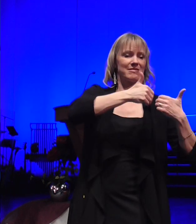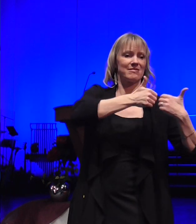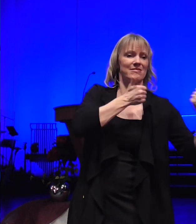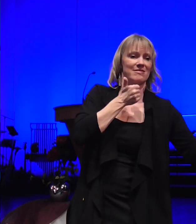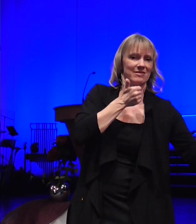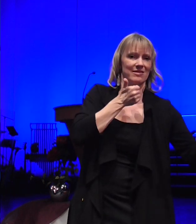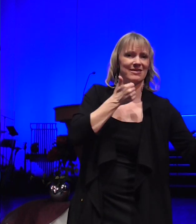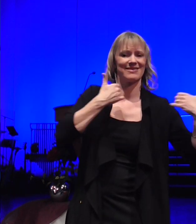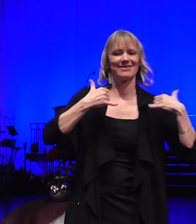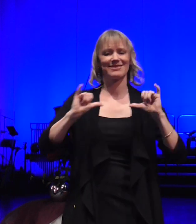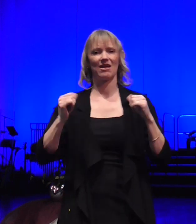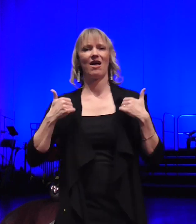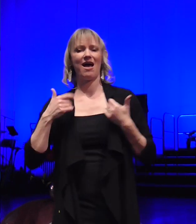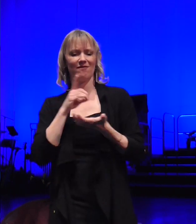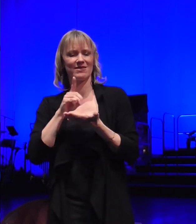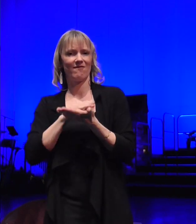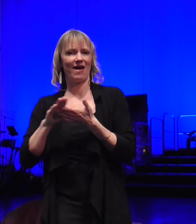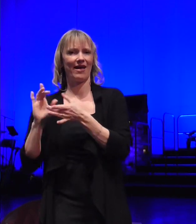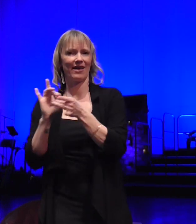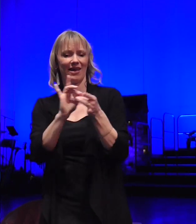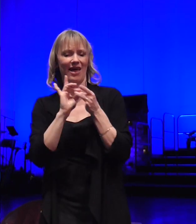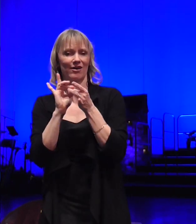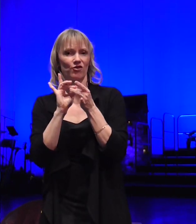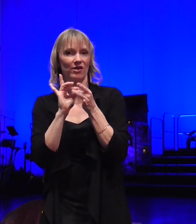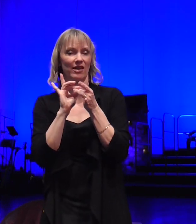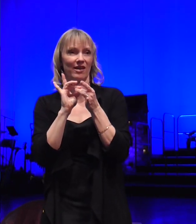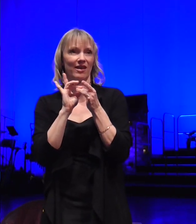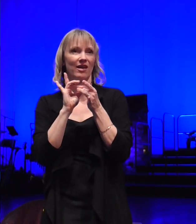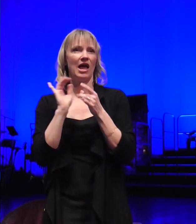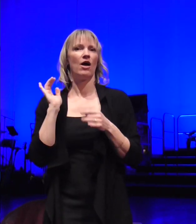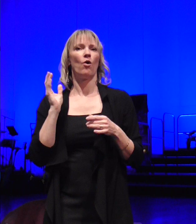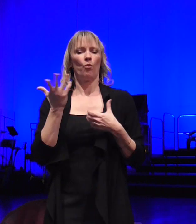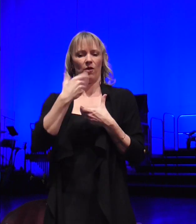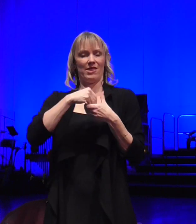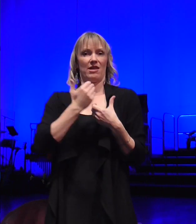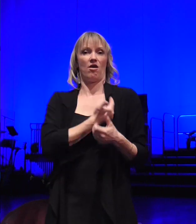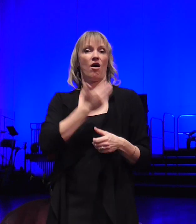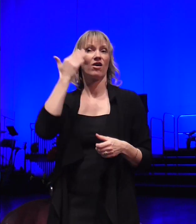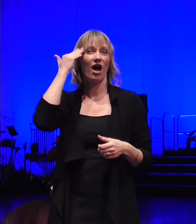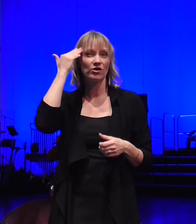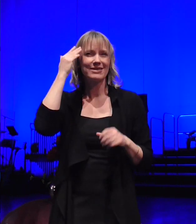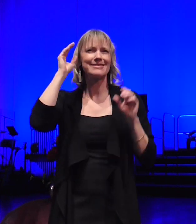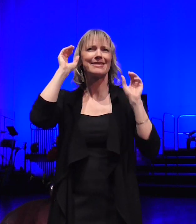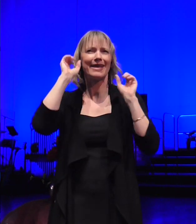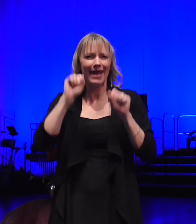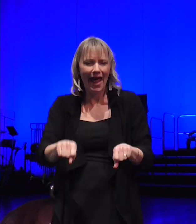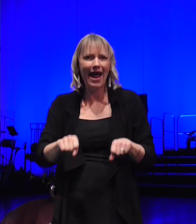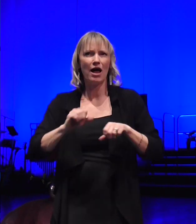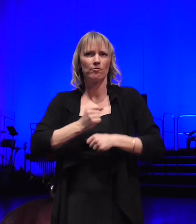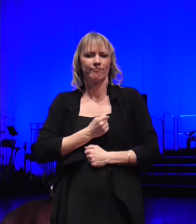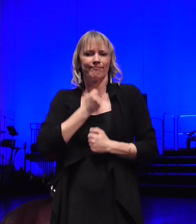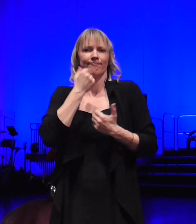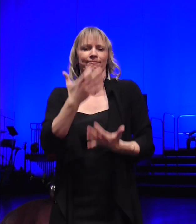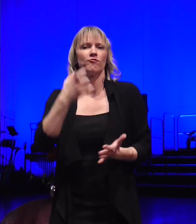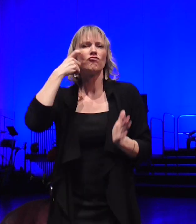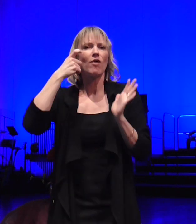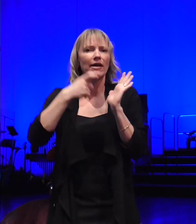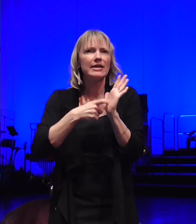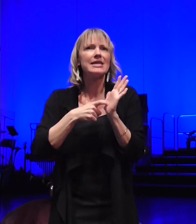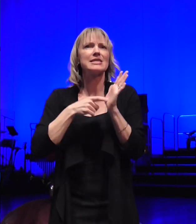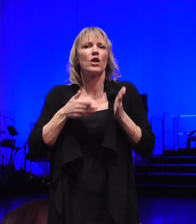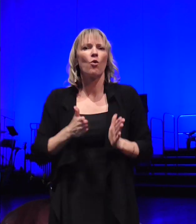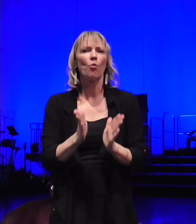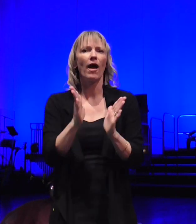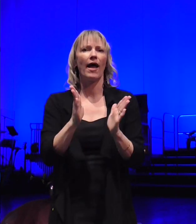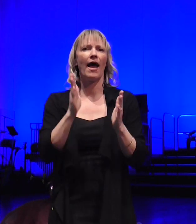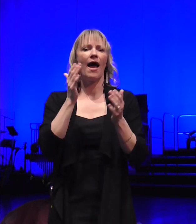divine connection. And this thing called our consciousness can bring forth this recognition in a way that can help us